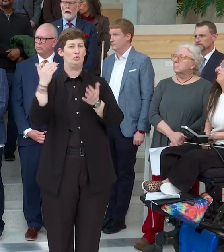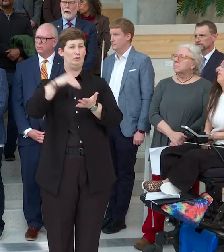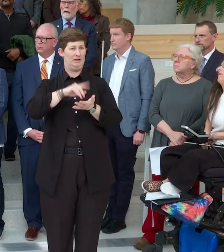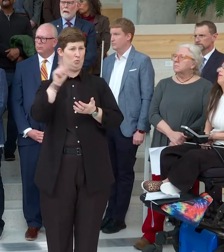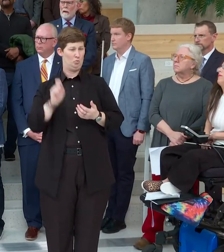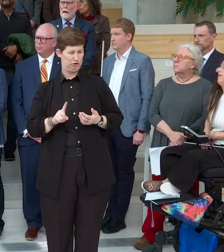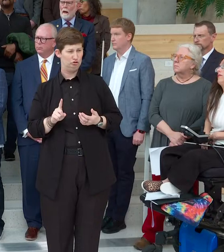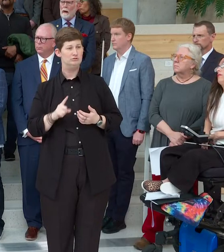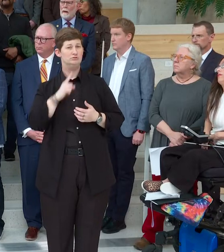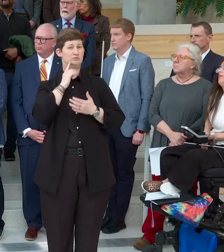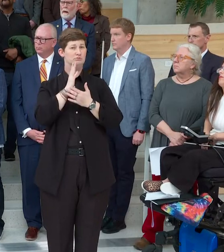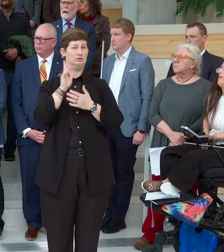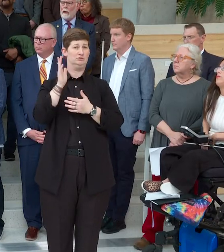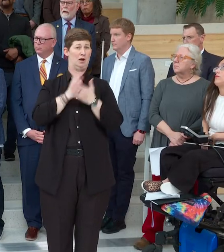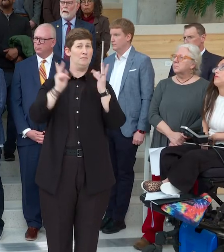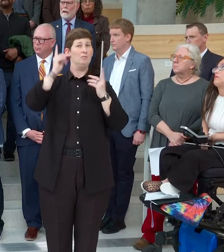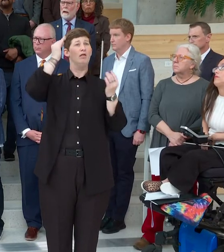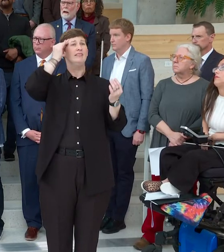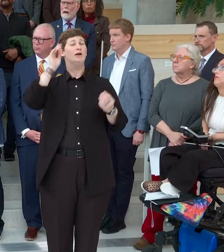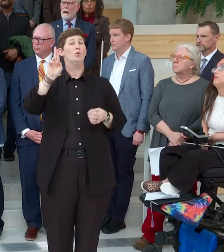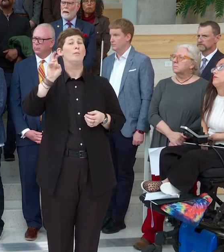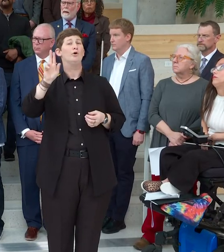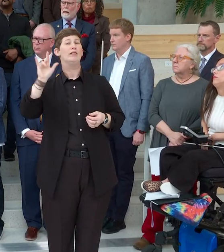response? Well, first of all,